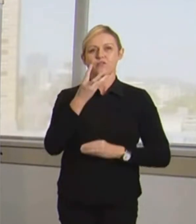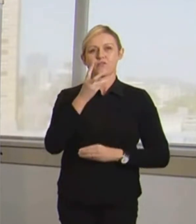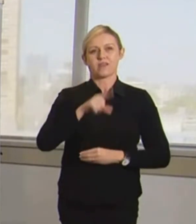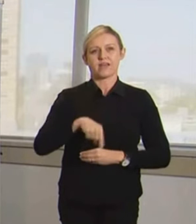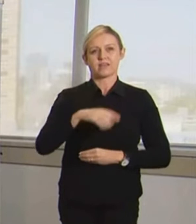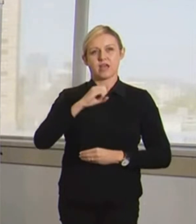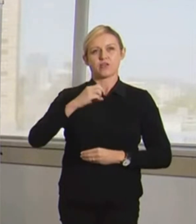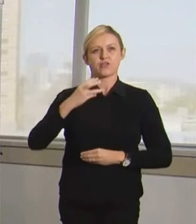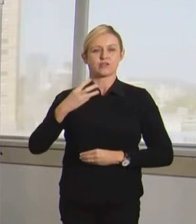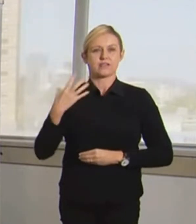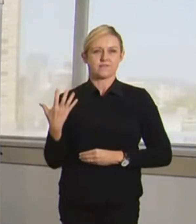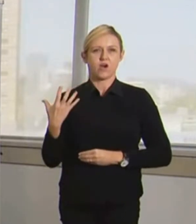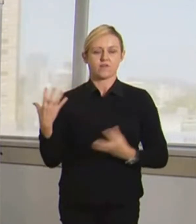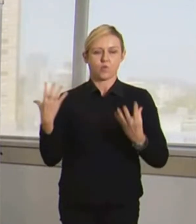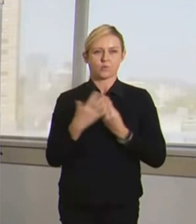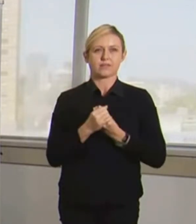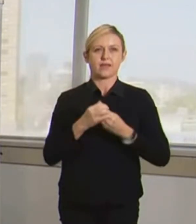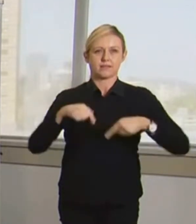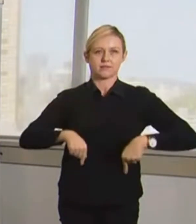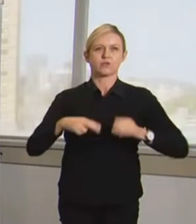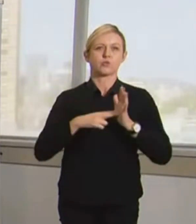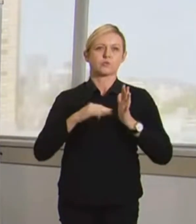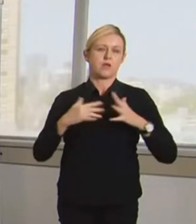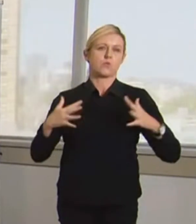3,035 cases here in New South Wales.